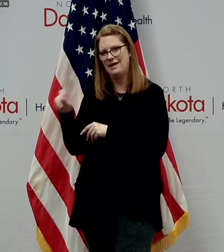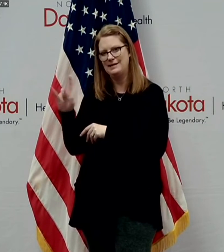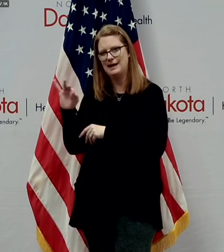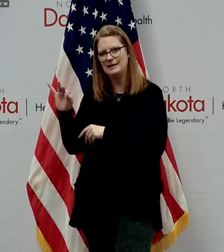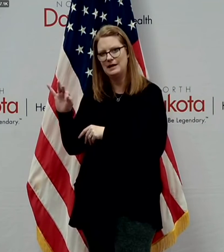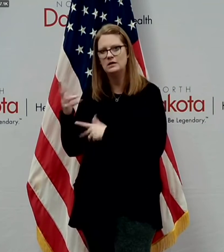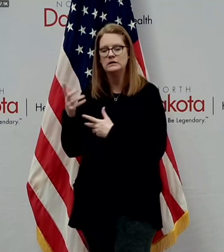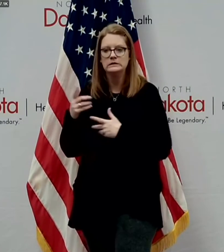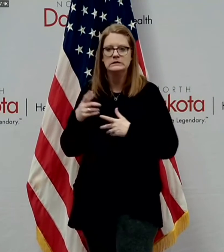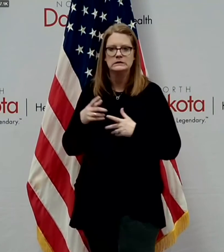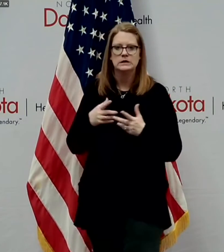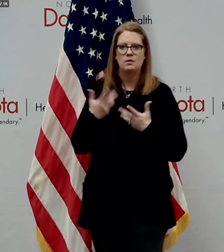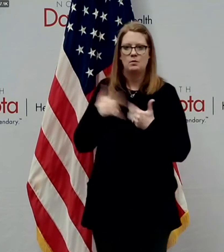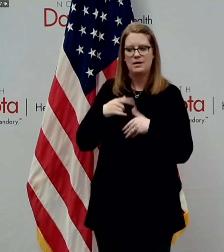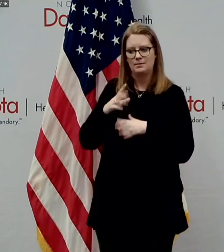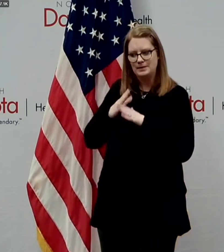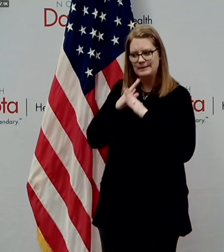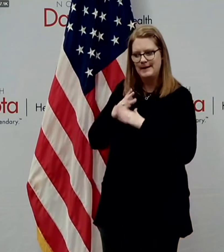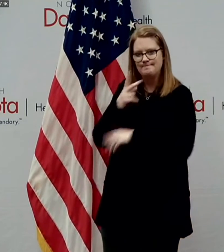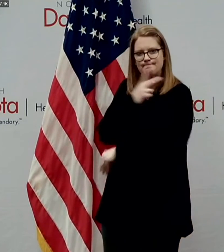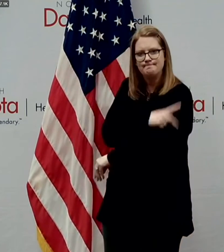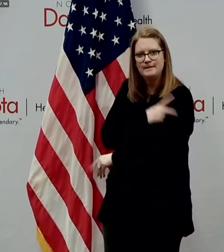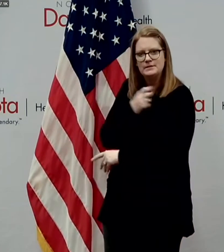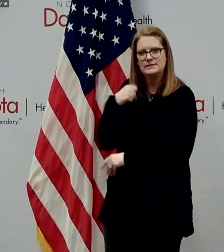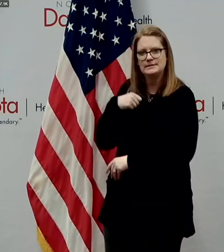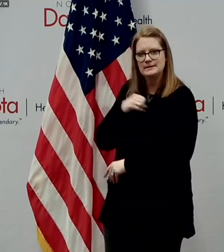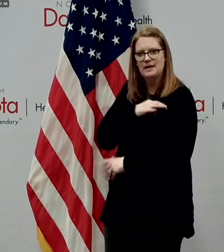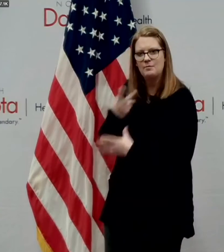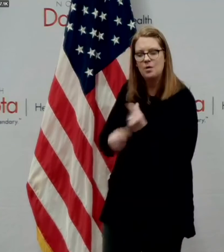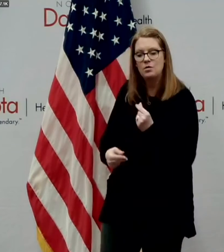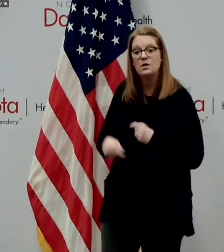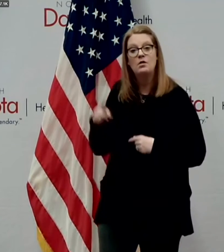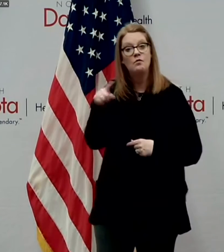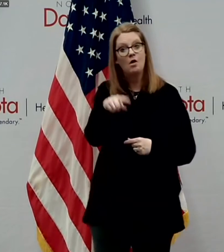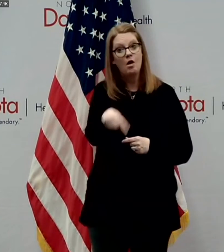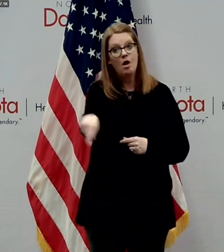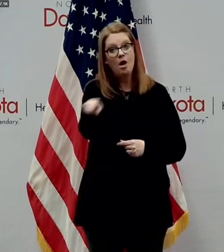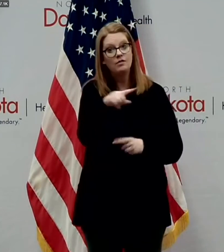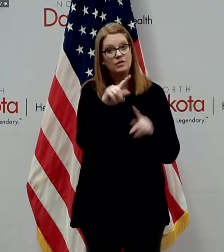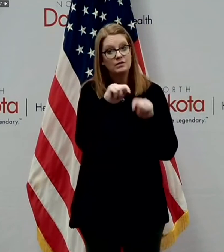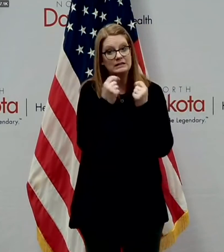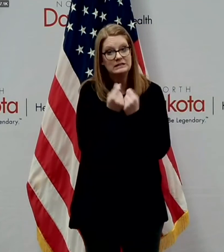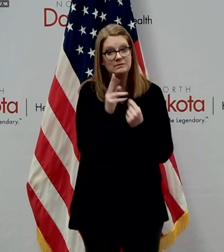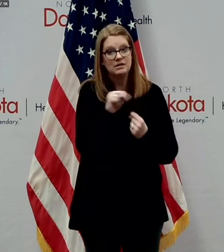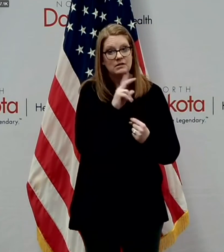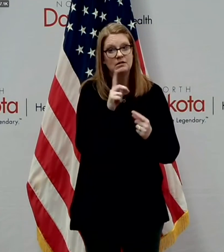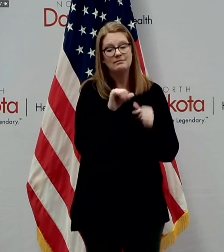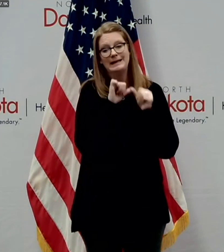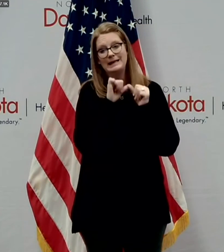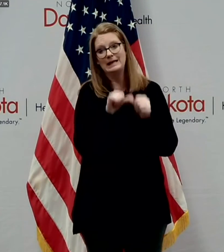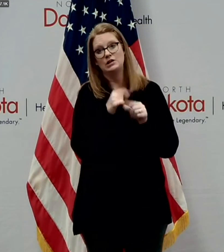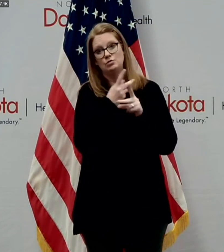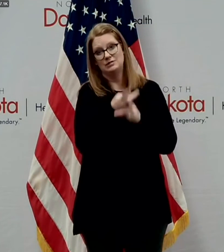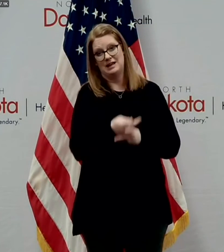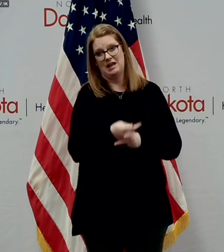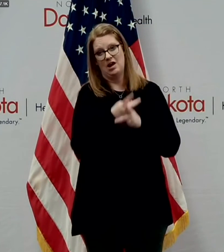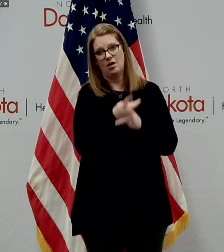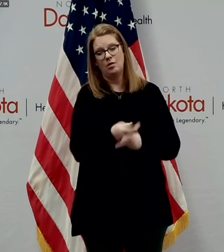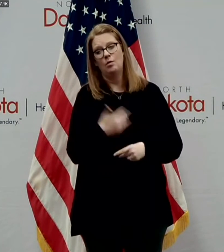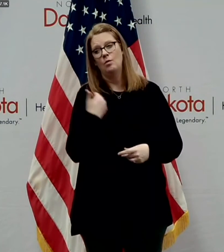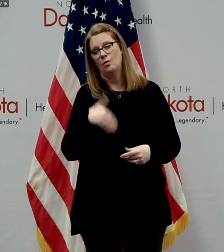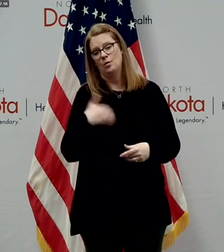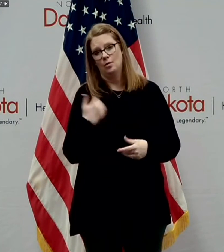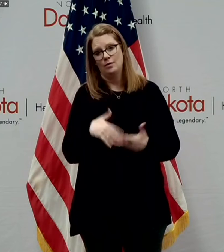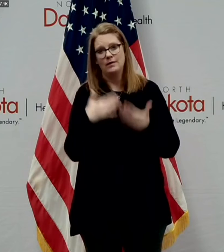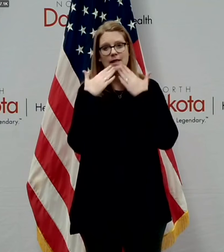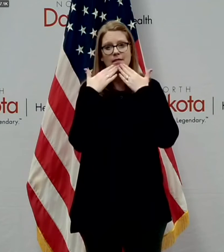patients and the staff. And I want to say thank you to all the members that work Team ND who continue to care for our citizens who are